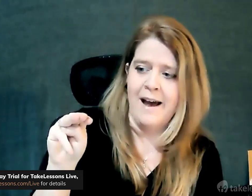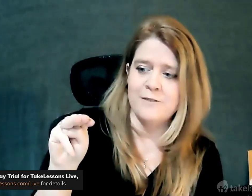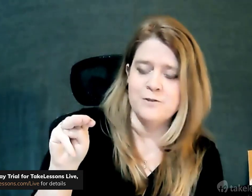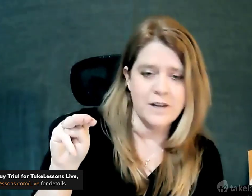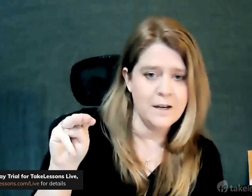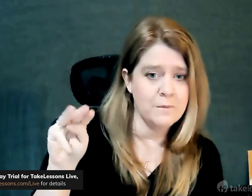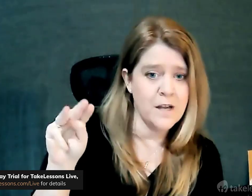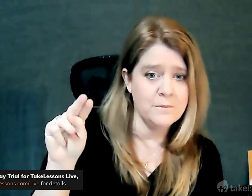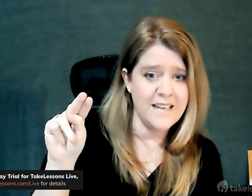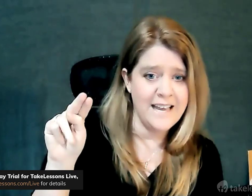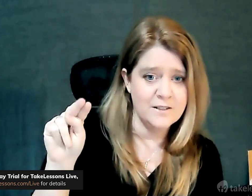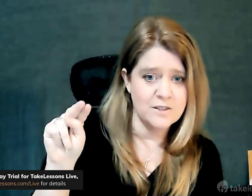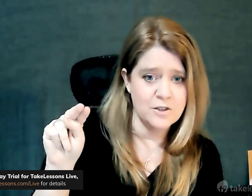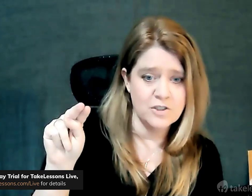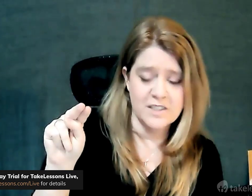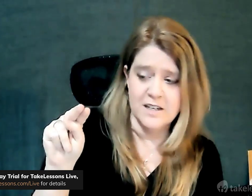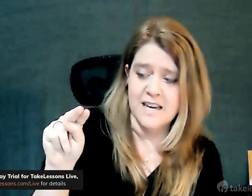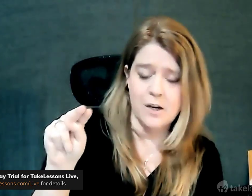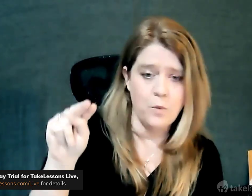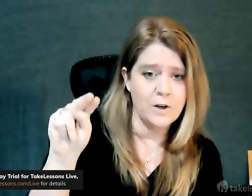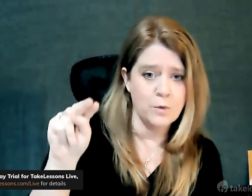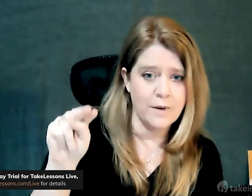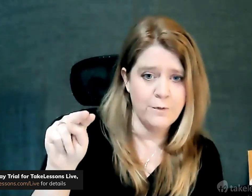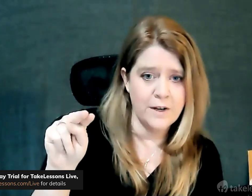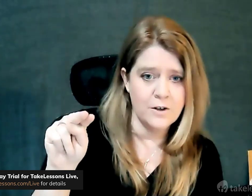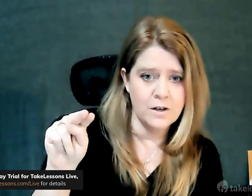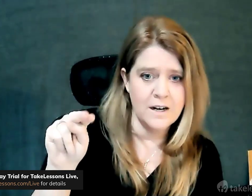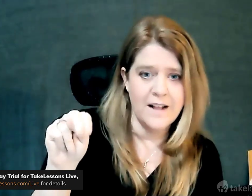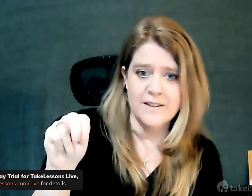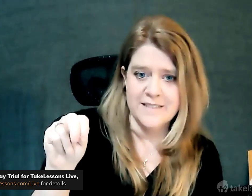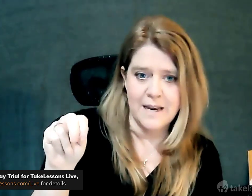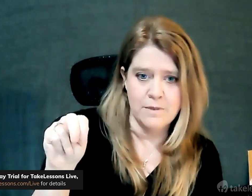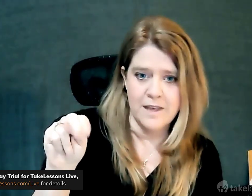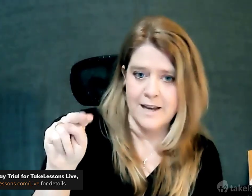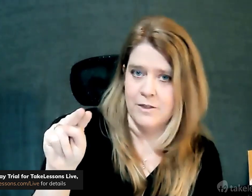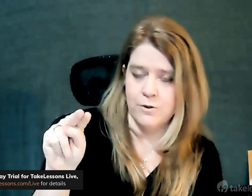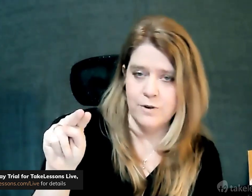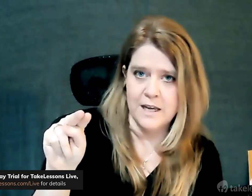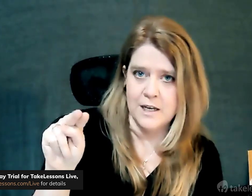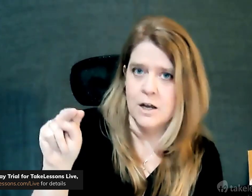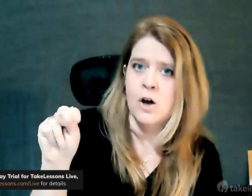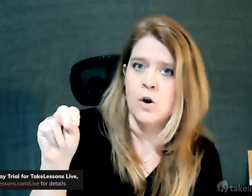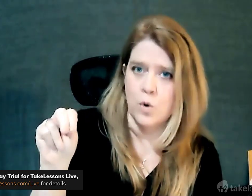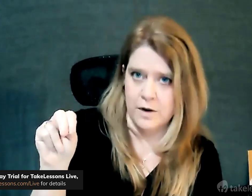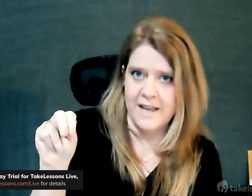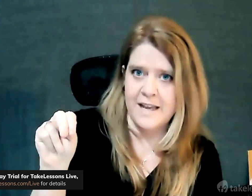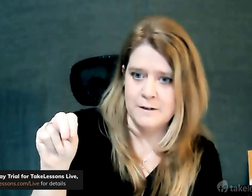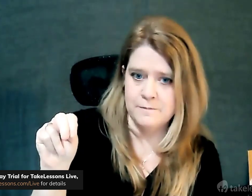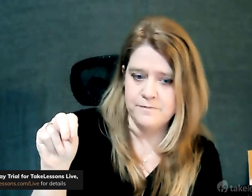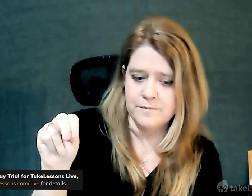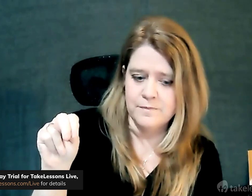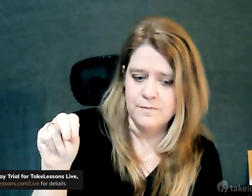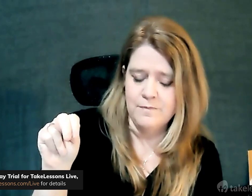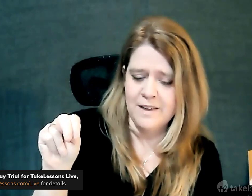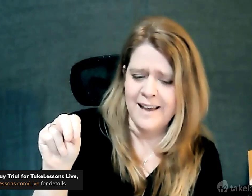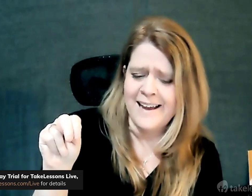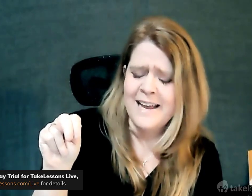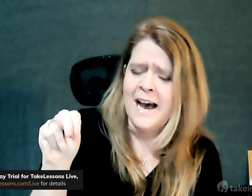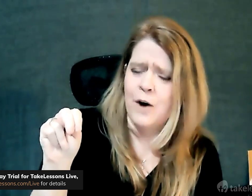After M comes N. So you're just going to take away your ring finger and the same thing, either N or N. Okay. I want